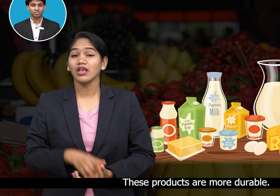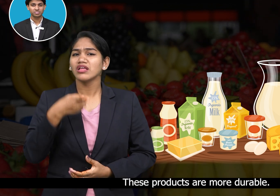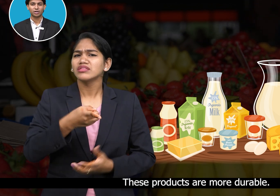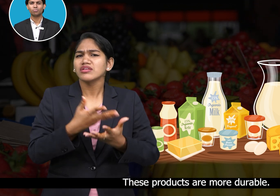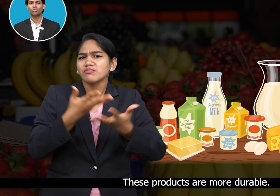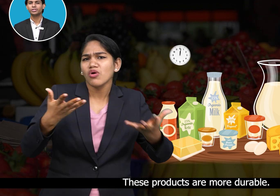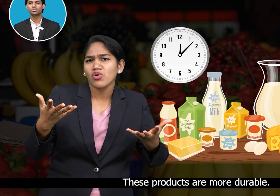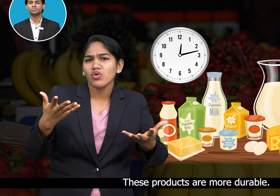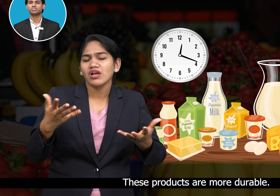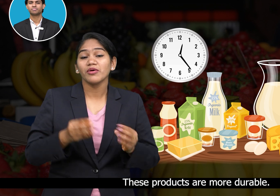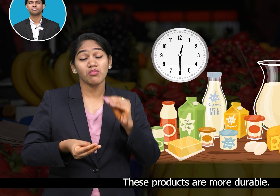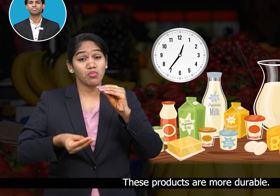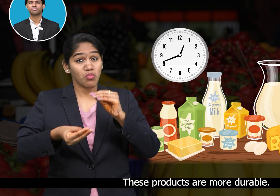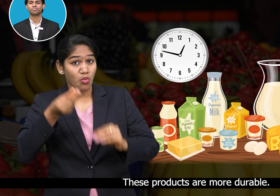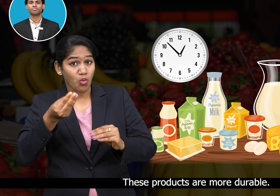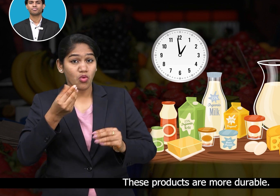These products are more durable.